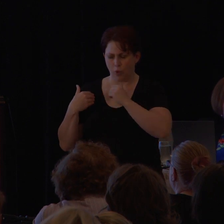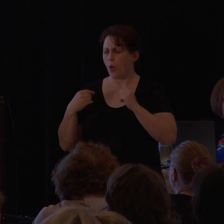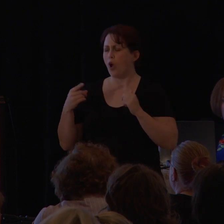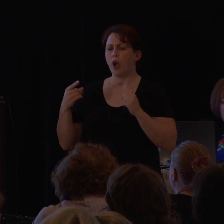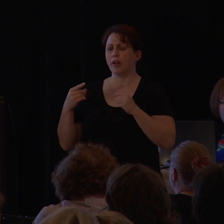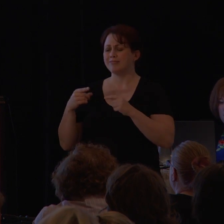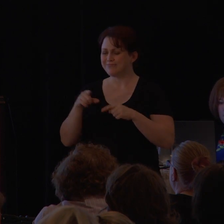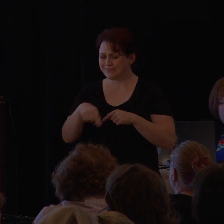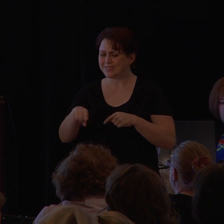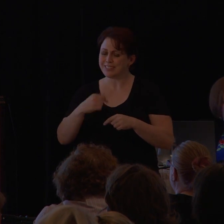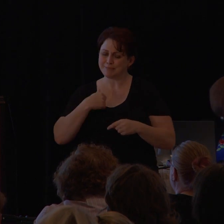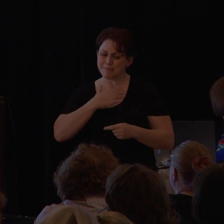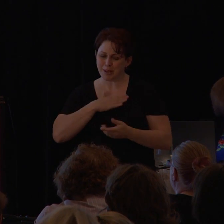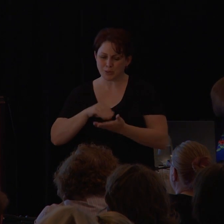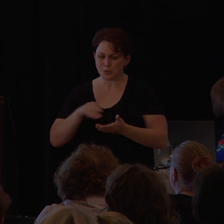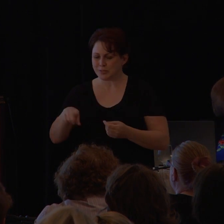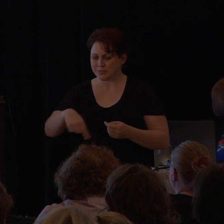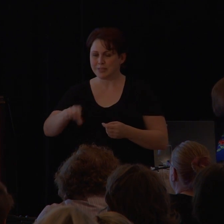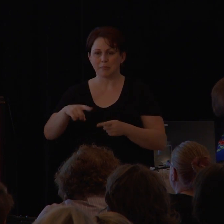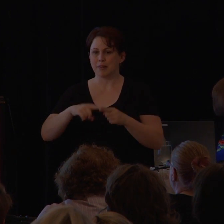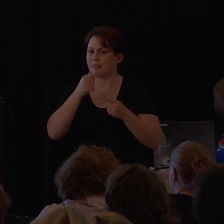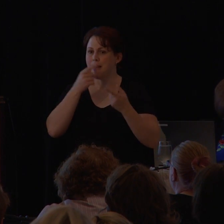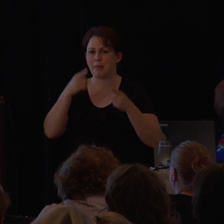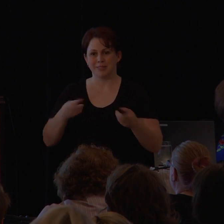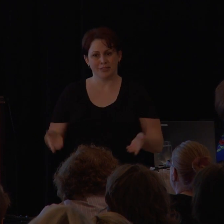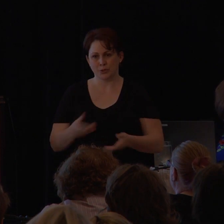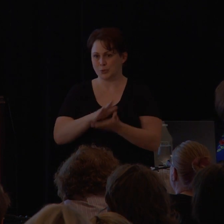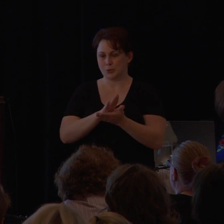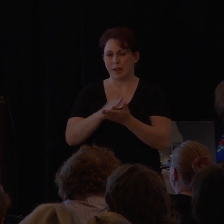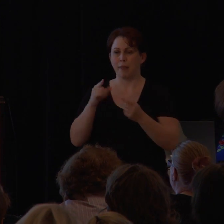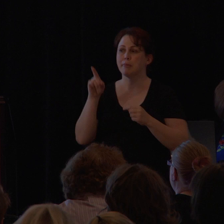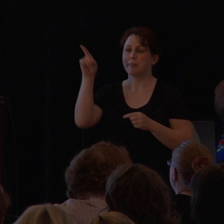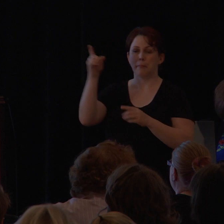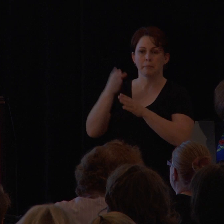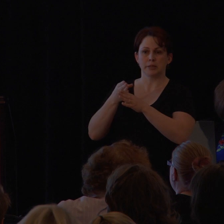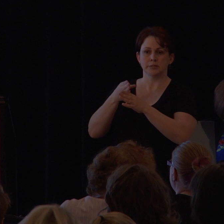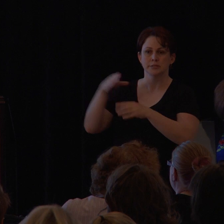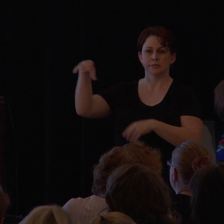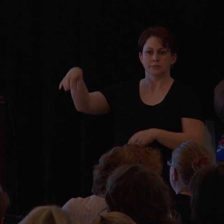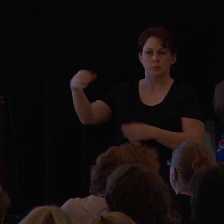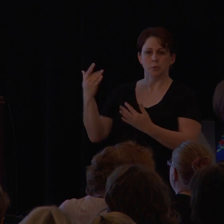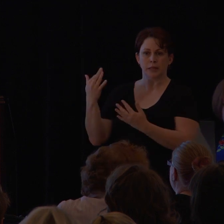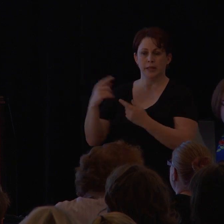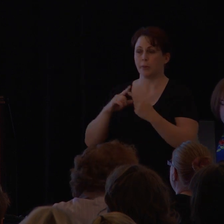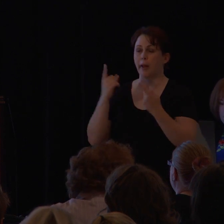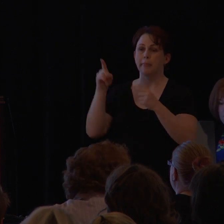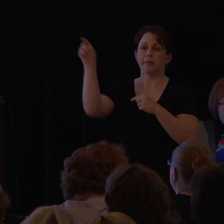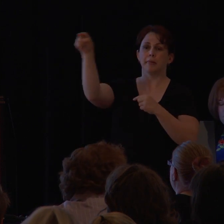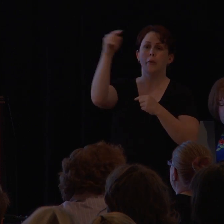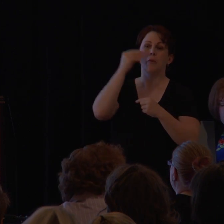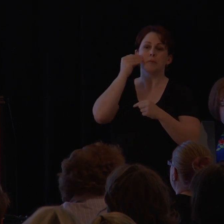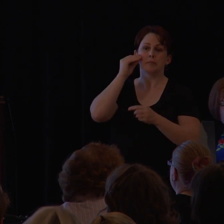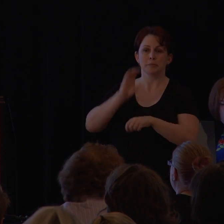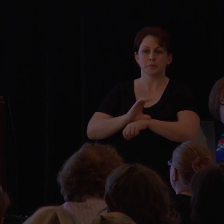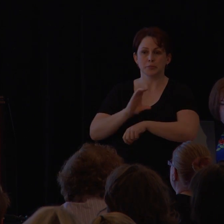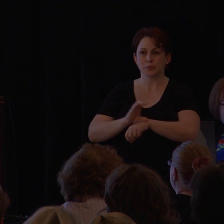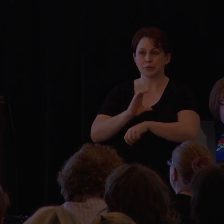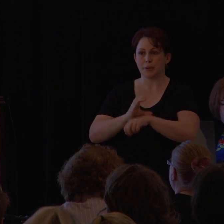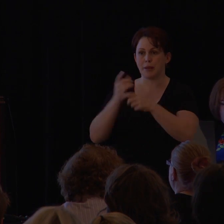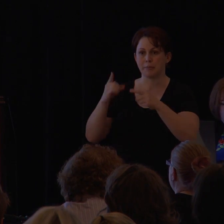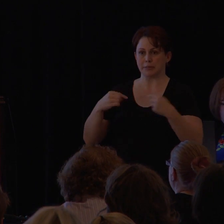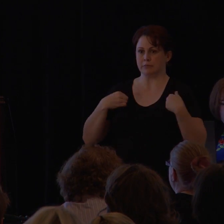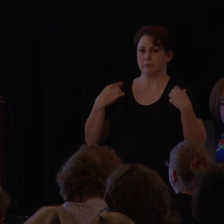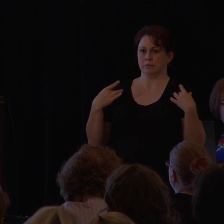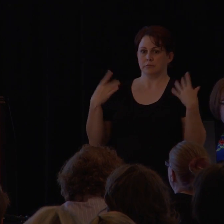after school hours, or it occurred off school property, or it occurred at the bus stop. And Ontario has already added this to